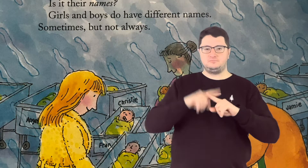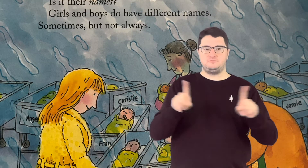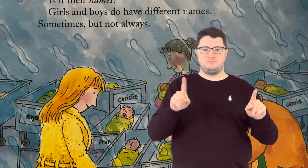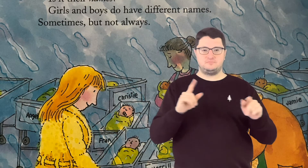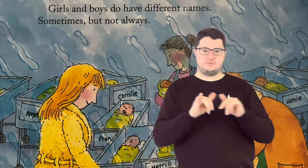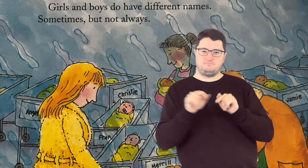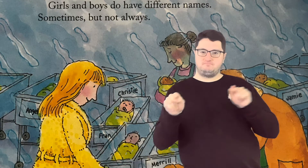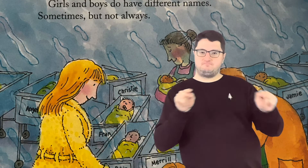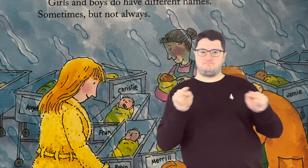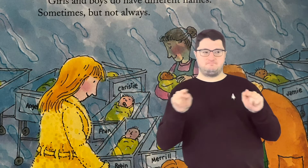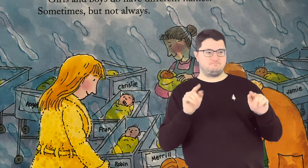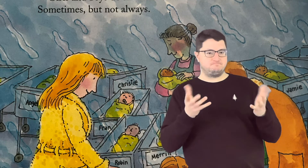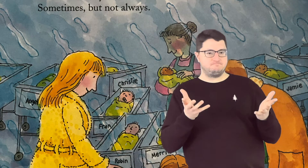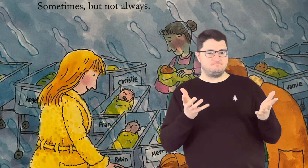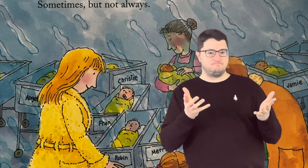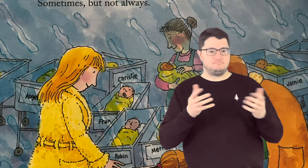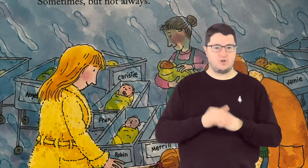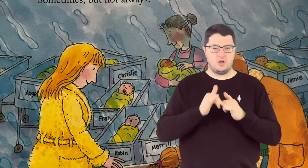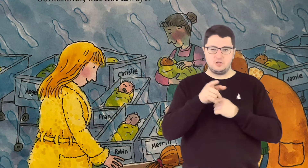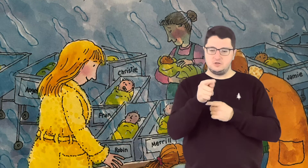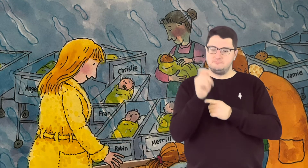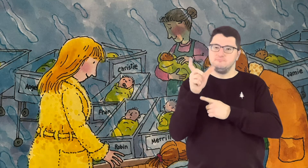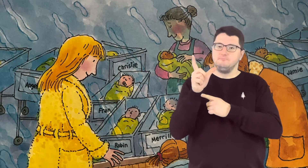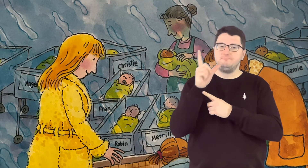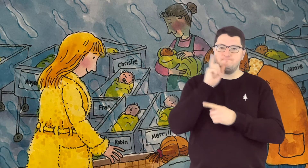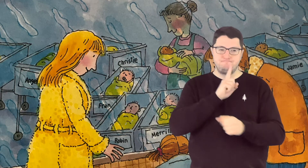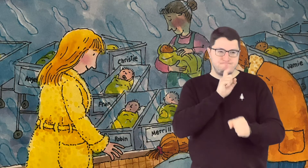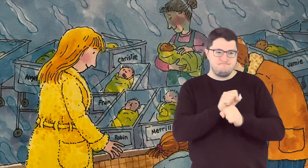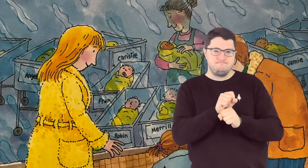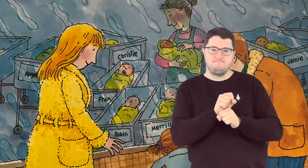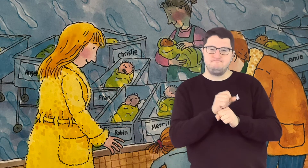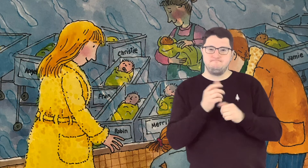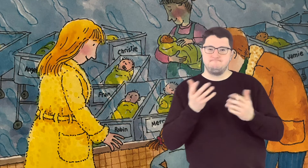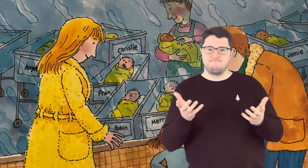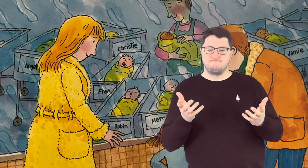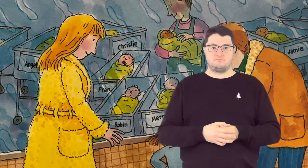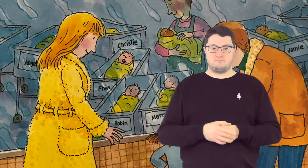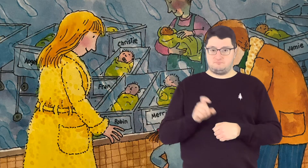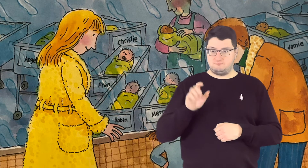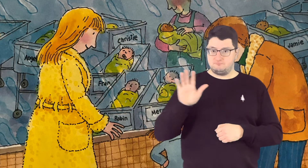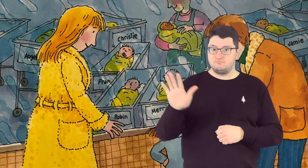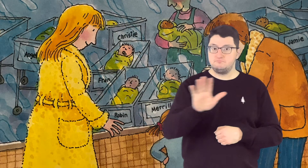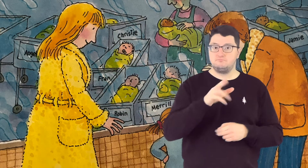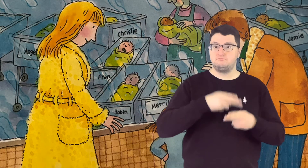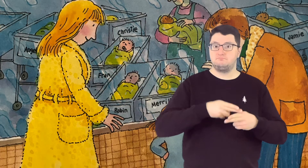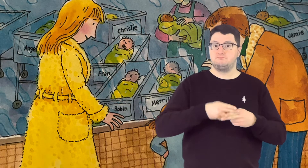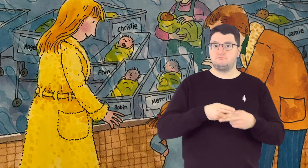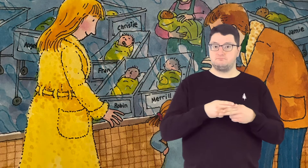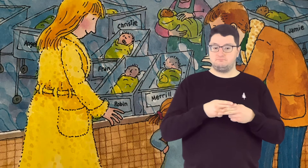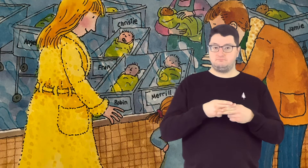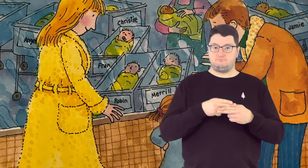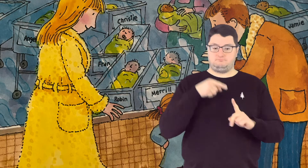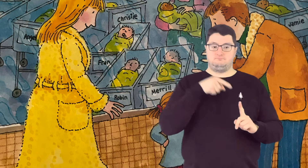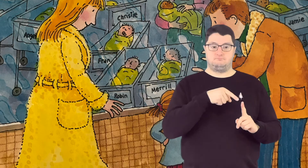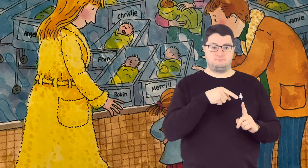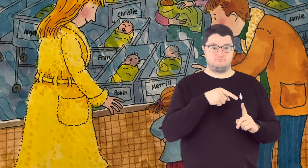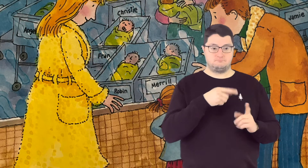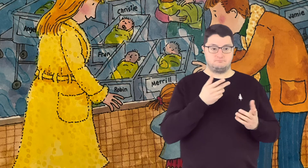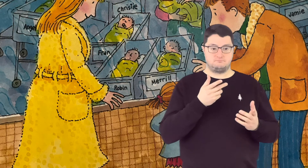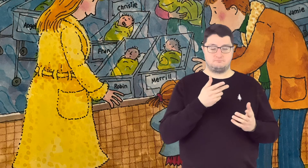apart? How do you tell for sure? Is it their names? Girls and boys do have different